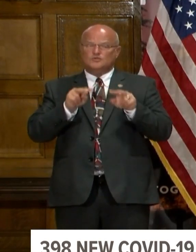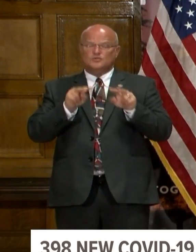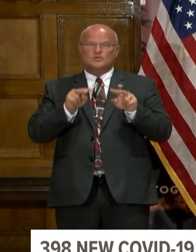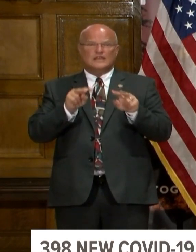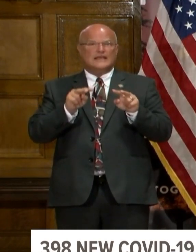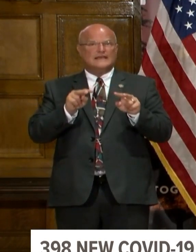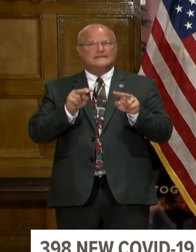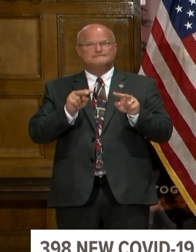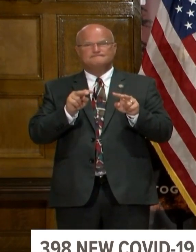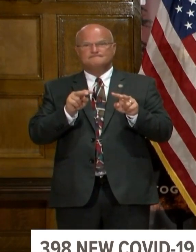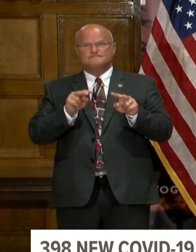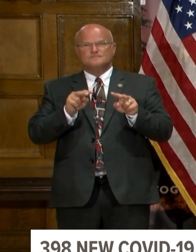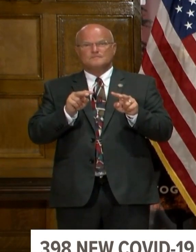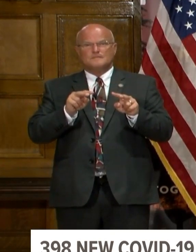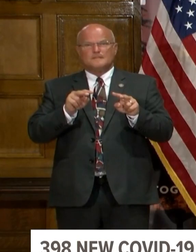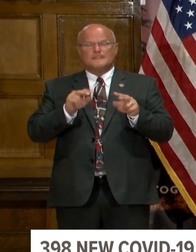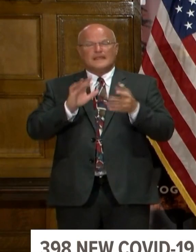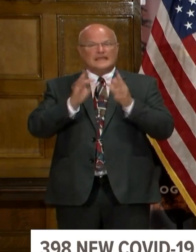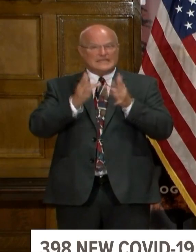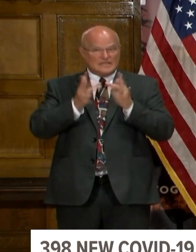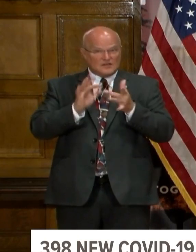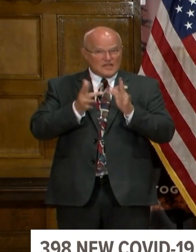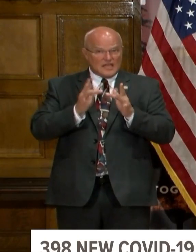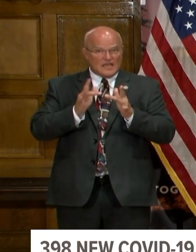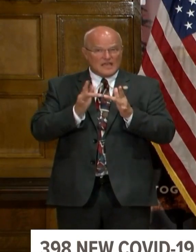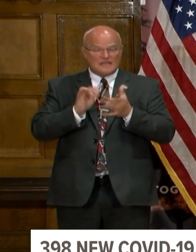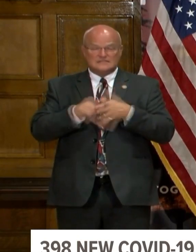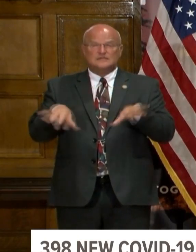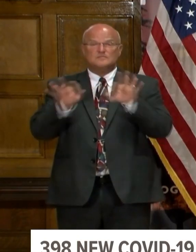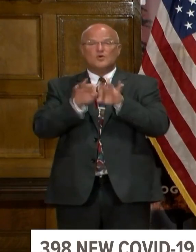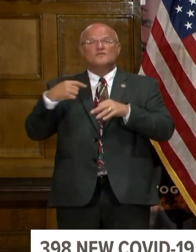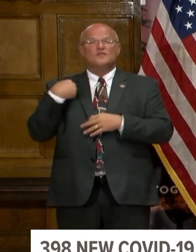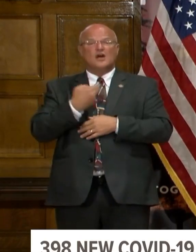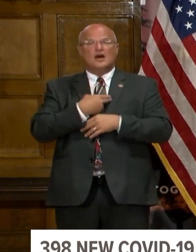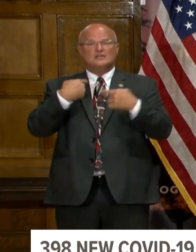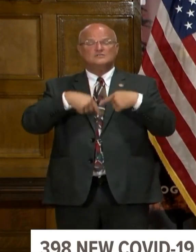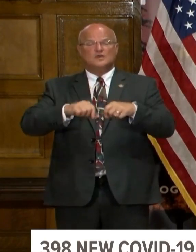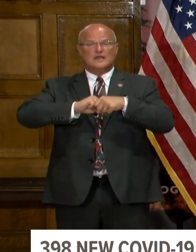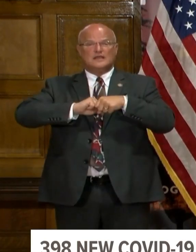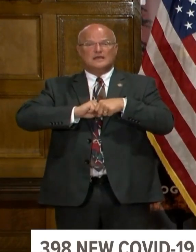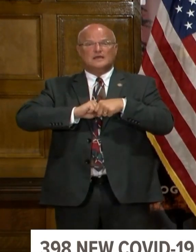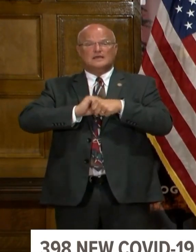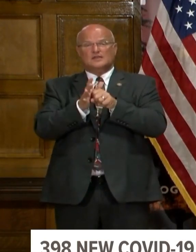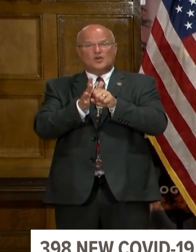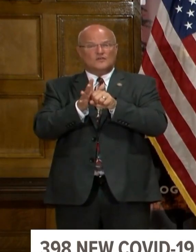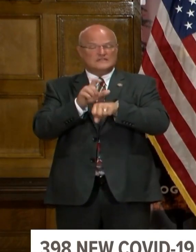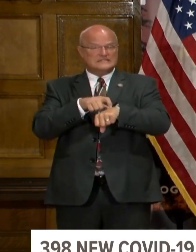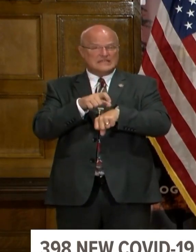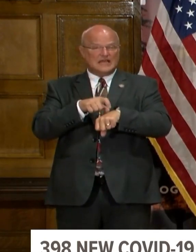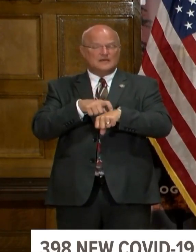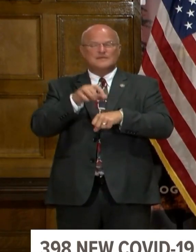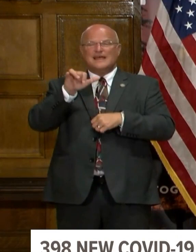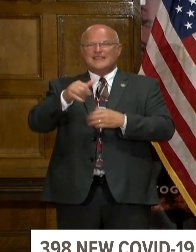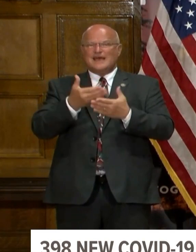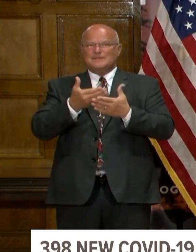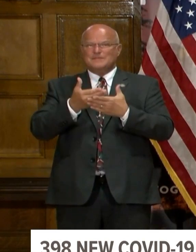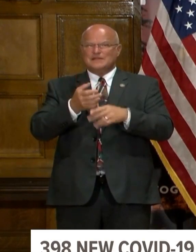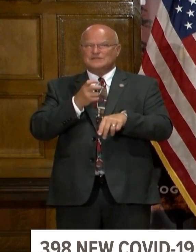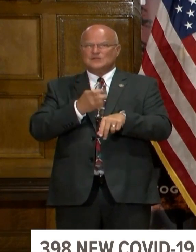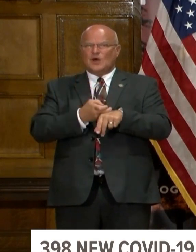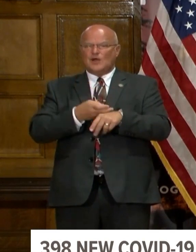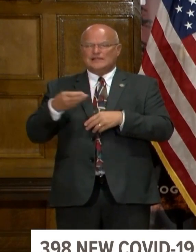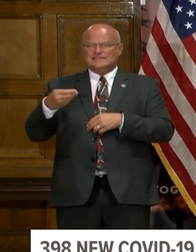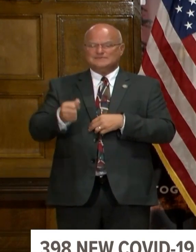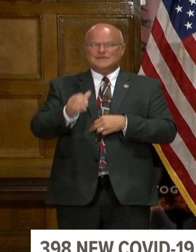at high-speed internet, which is important for us during a pandemic, that money is hard to